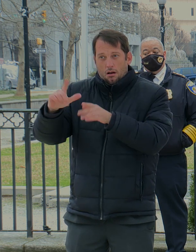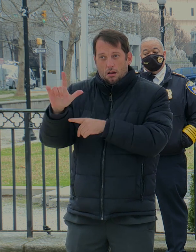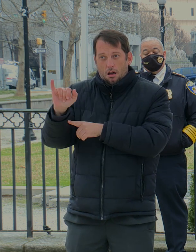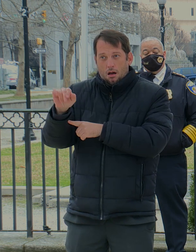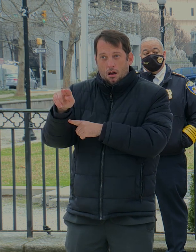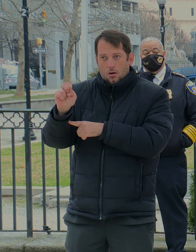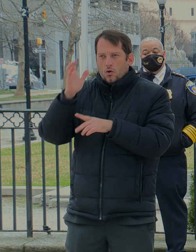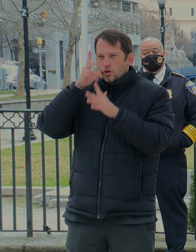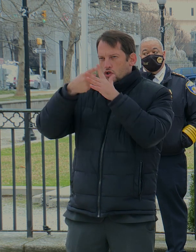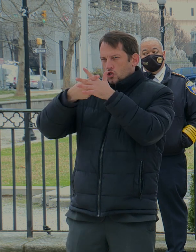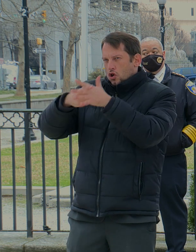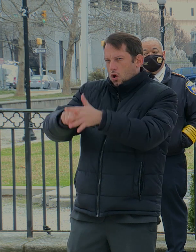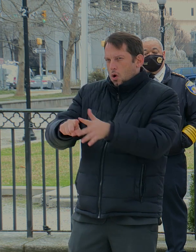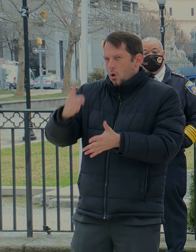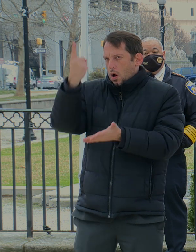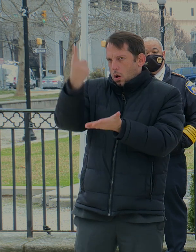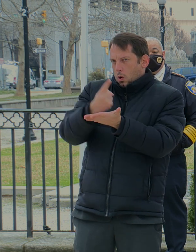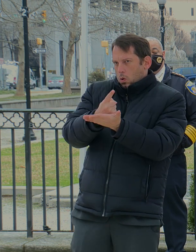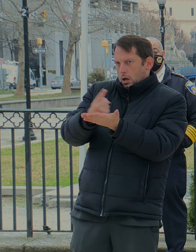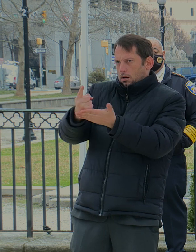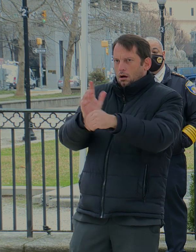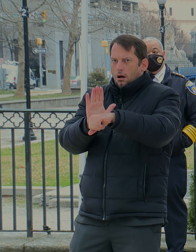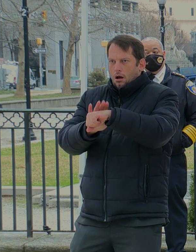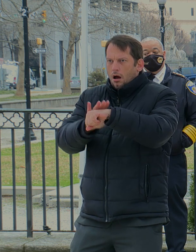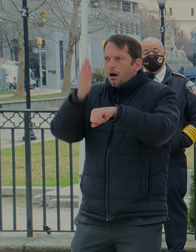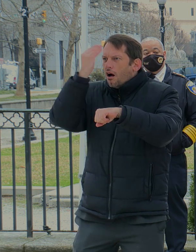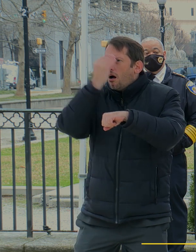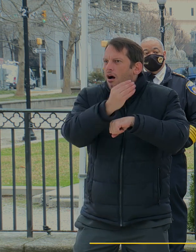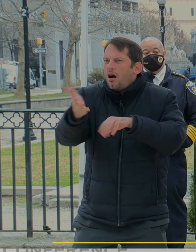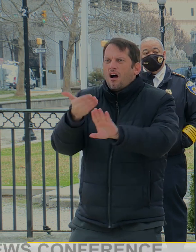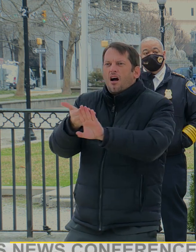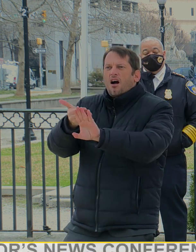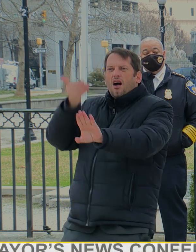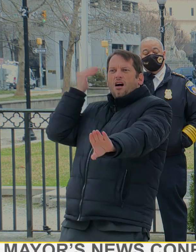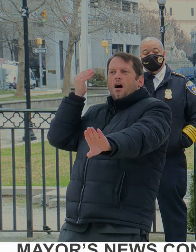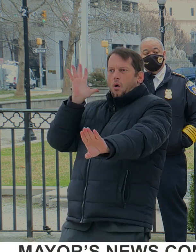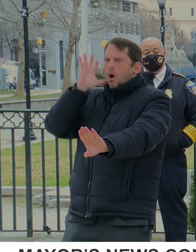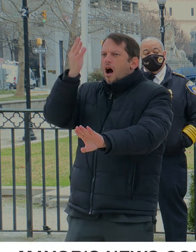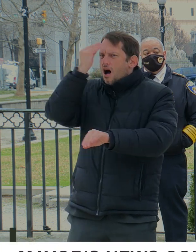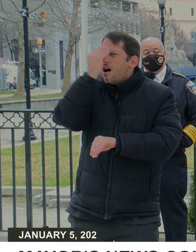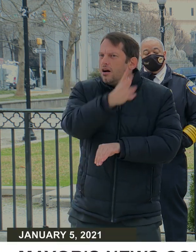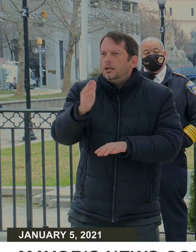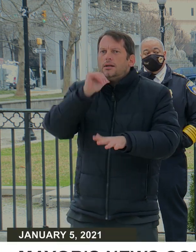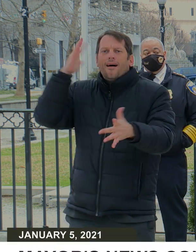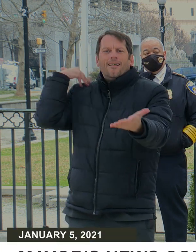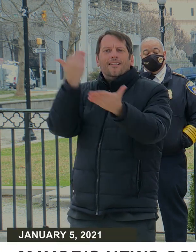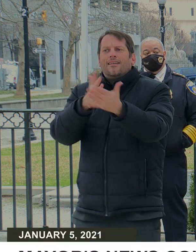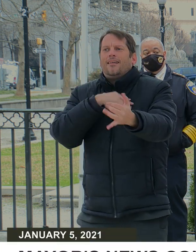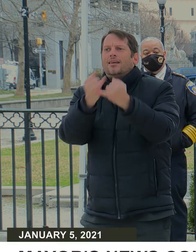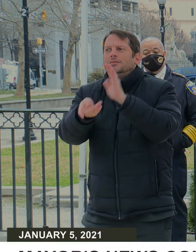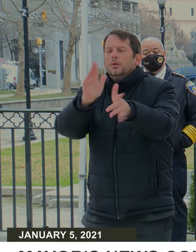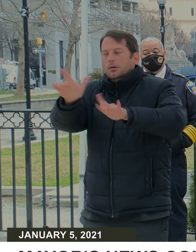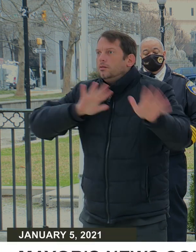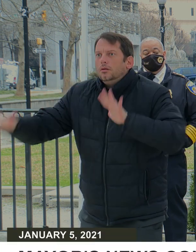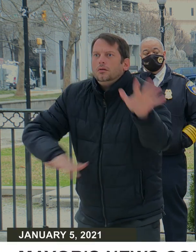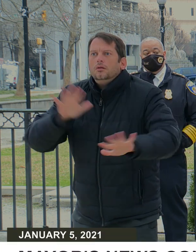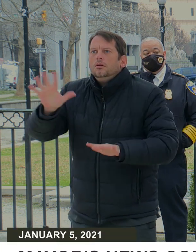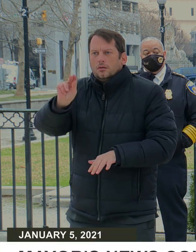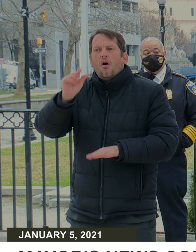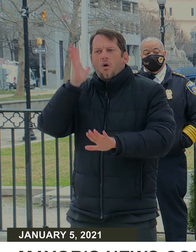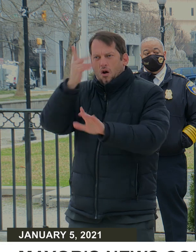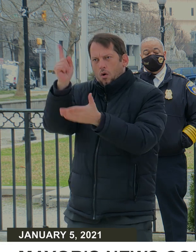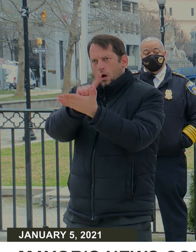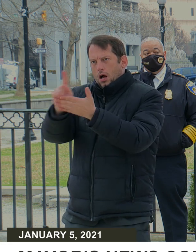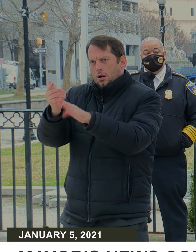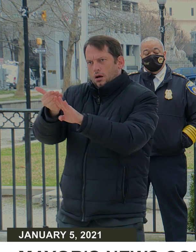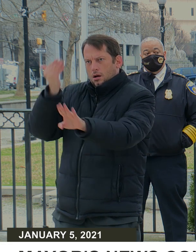full week's notice, barring any emergencies, allowing those industries and individuals the most impacted to make adjustments as